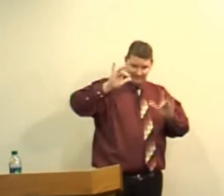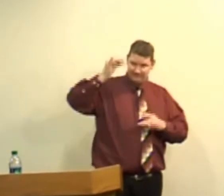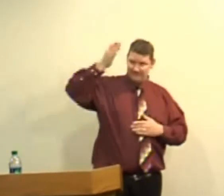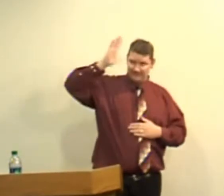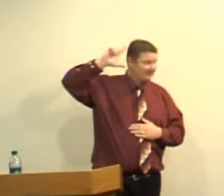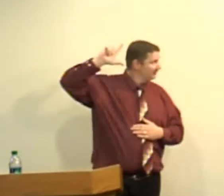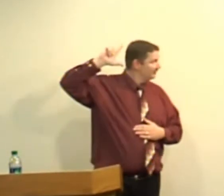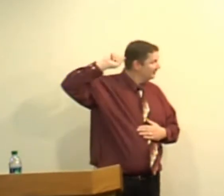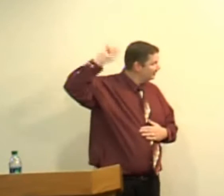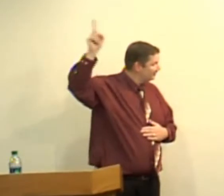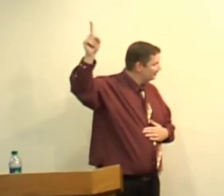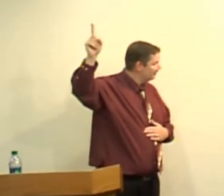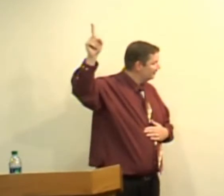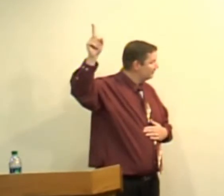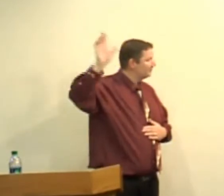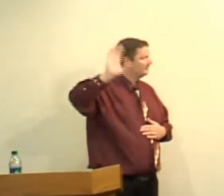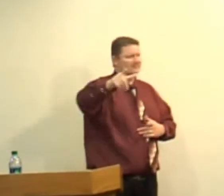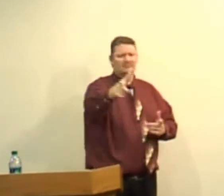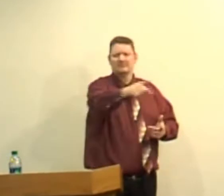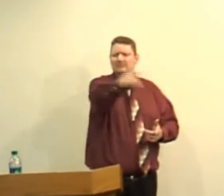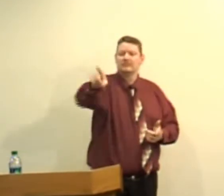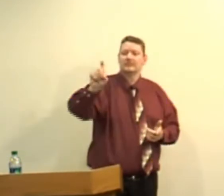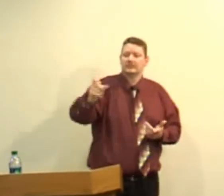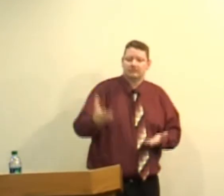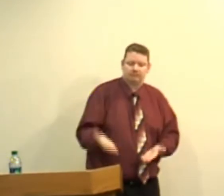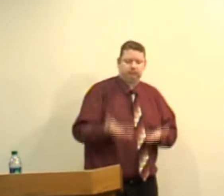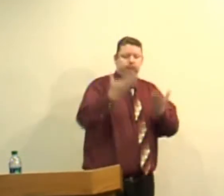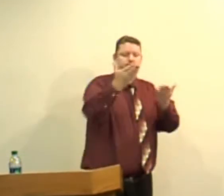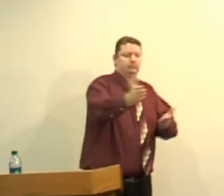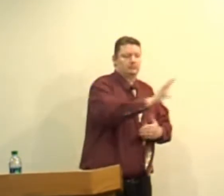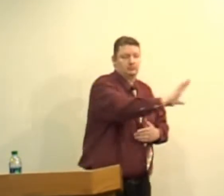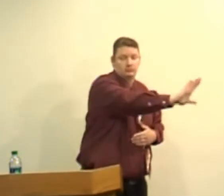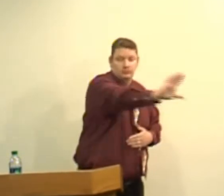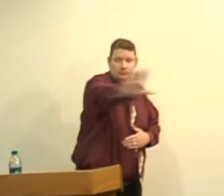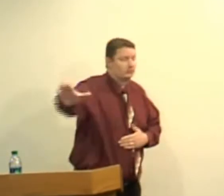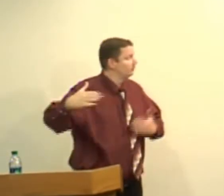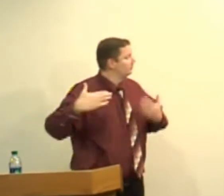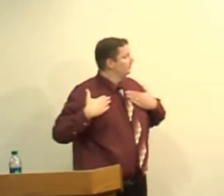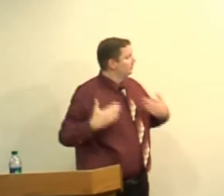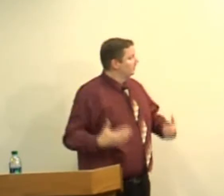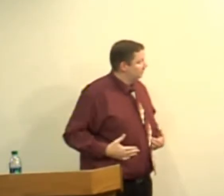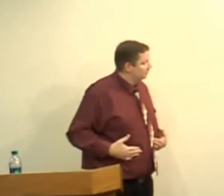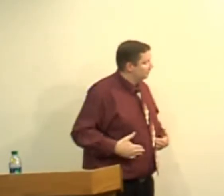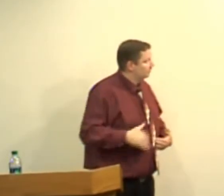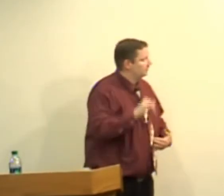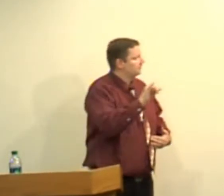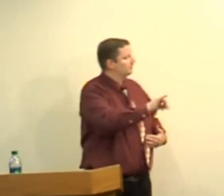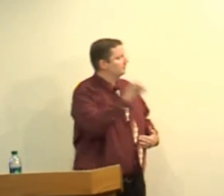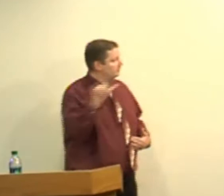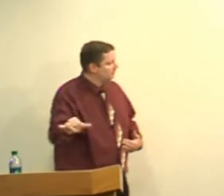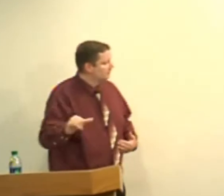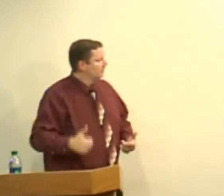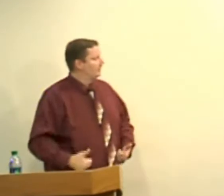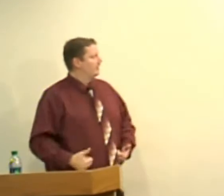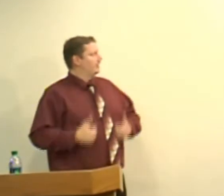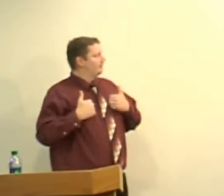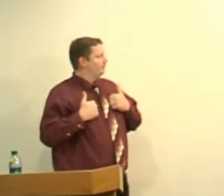by the mercies of God, to present your bodies as a living